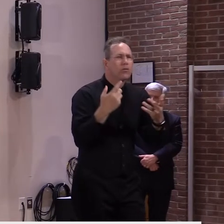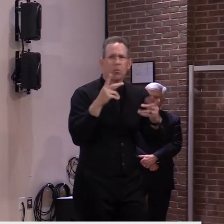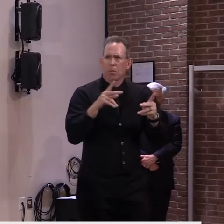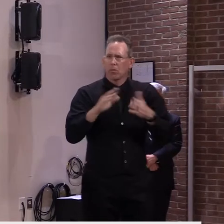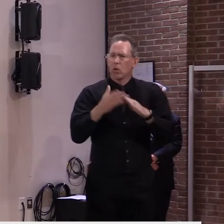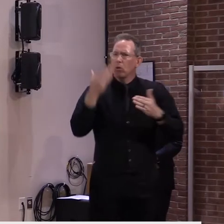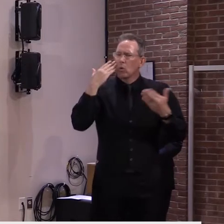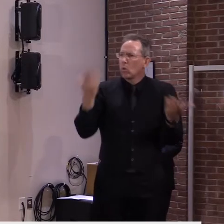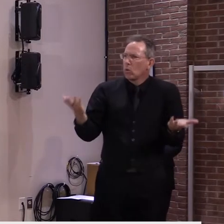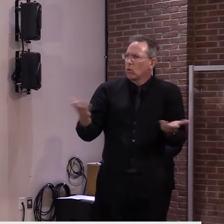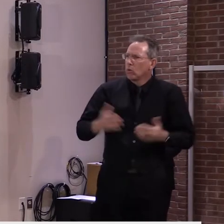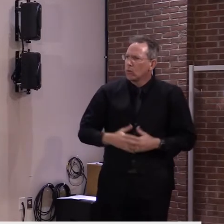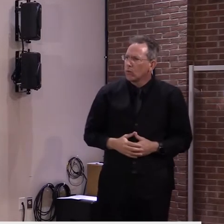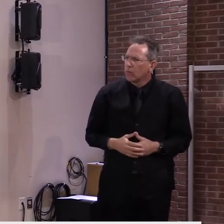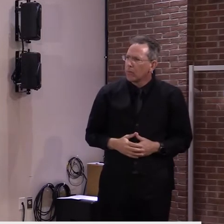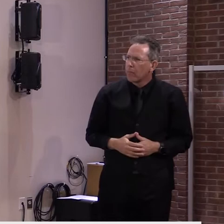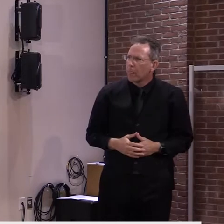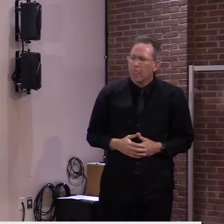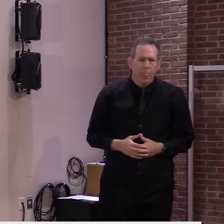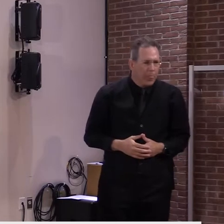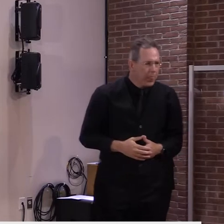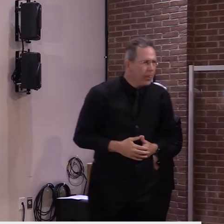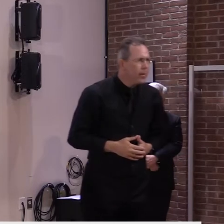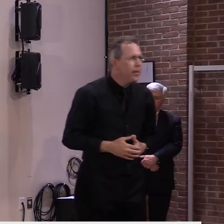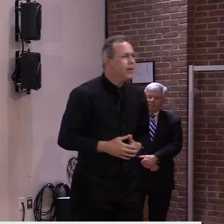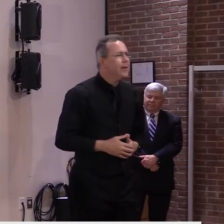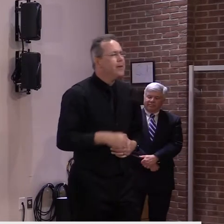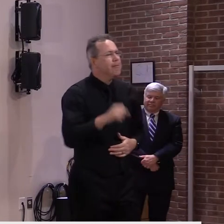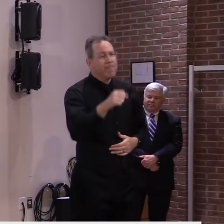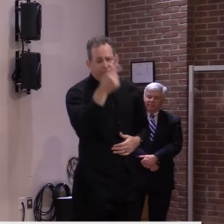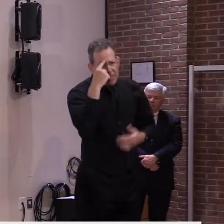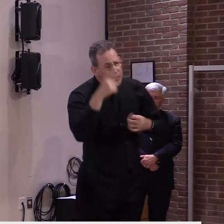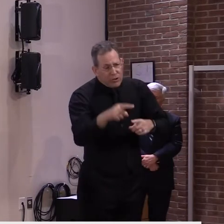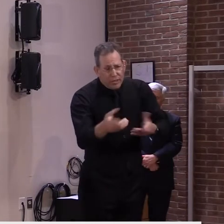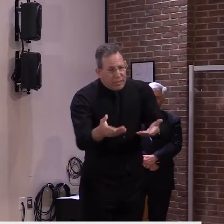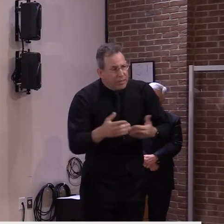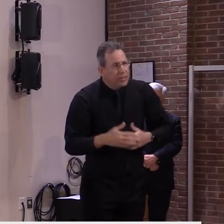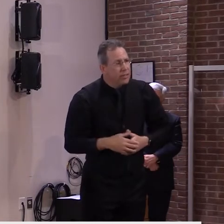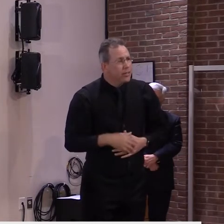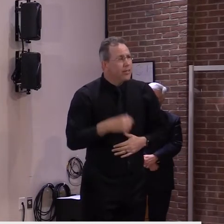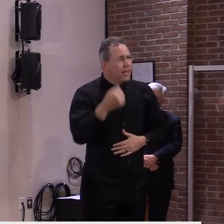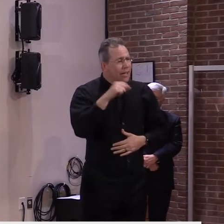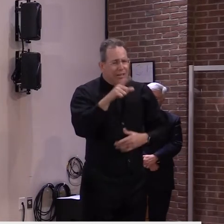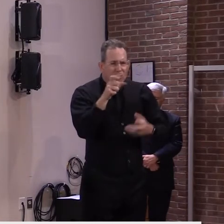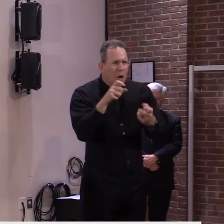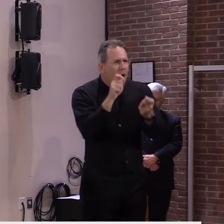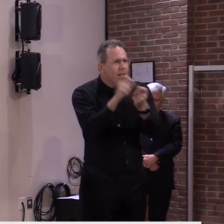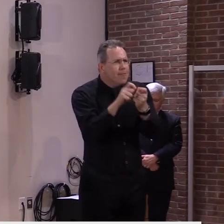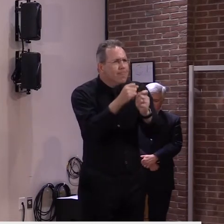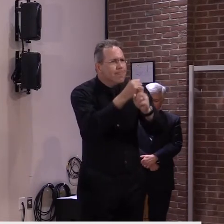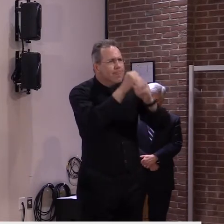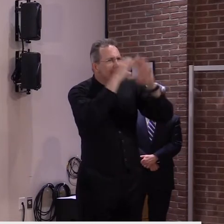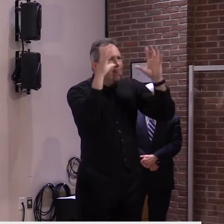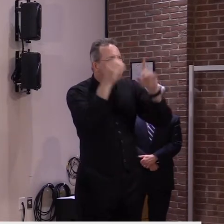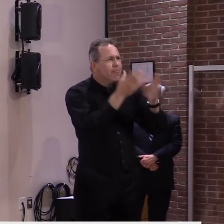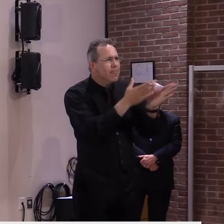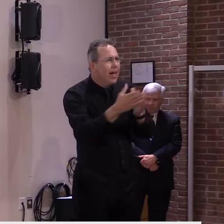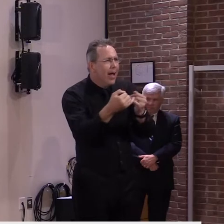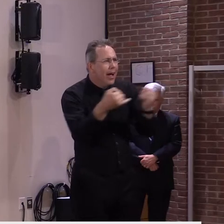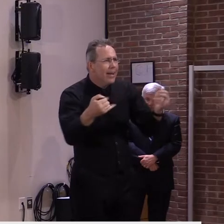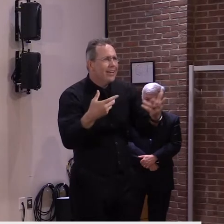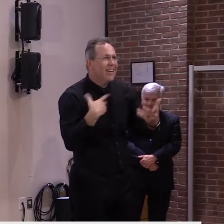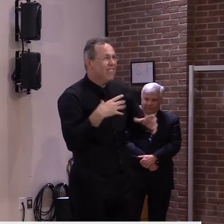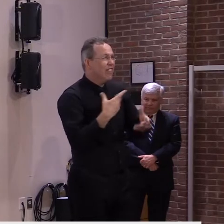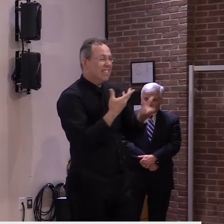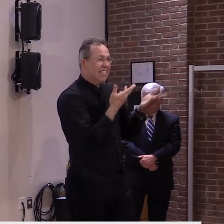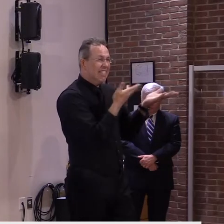I think that we need a plan. That's what I've been asking for. I've communicated my vision, and